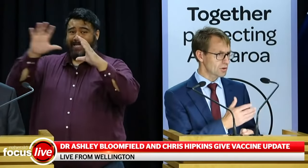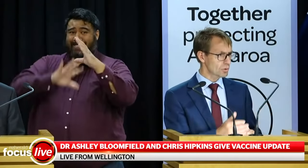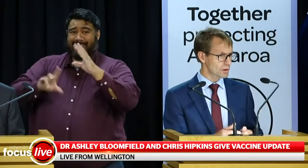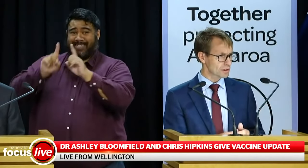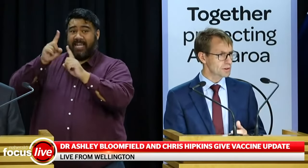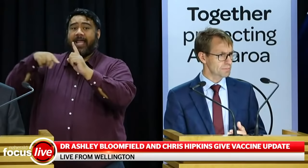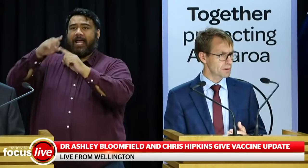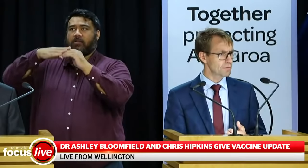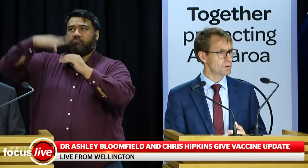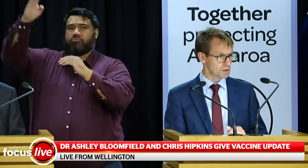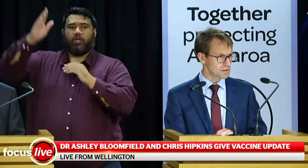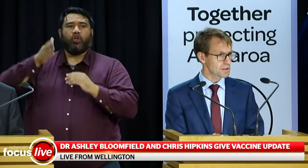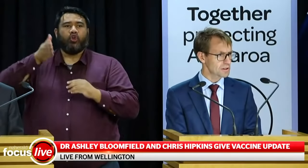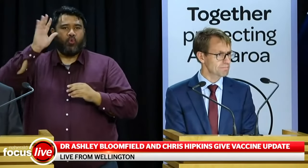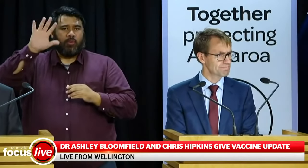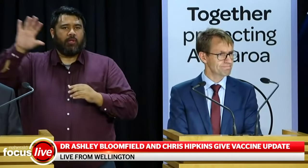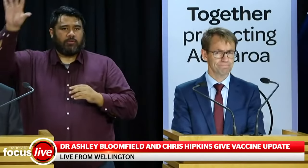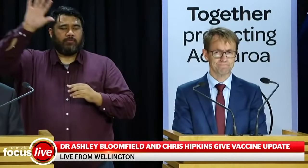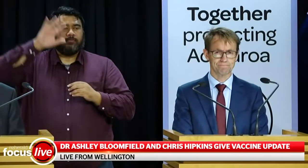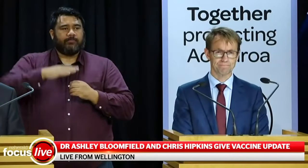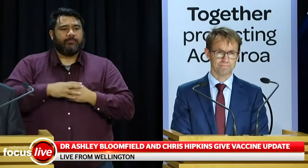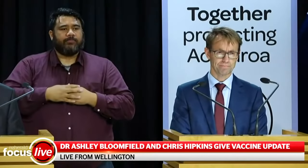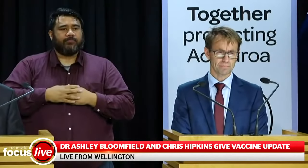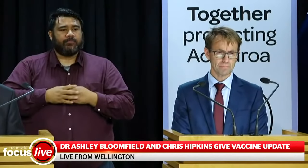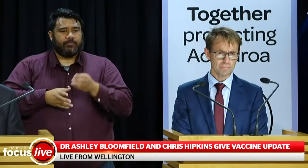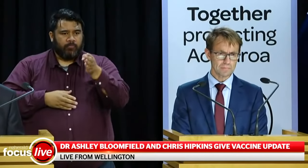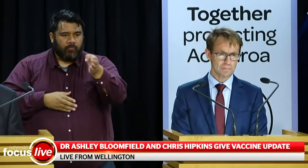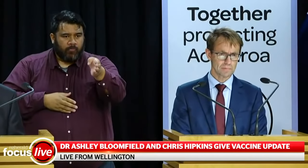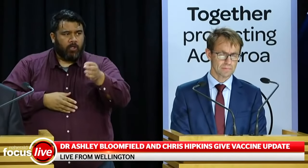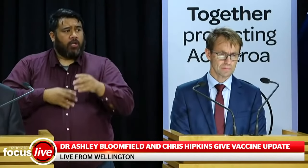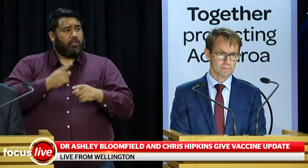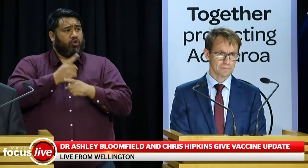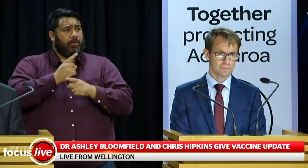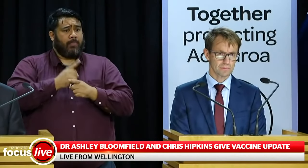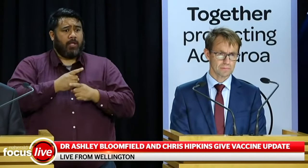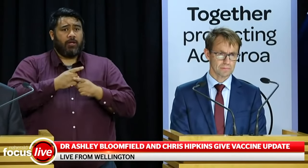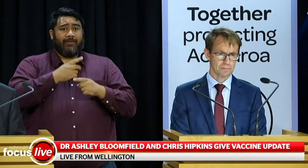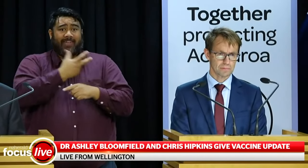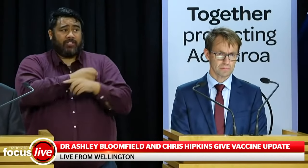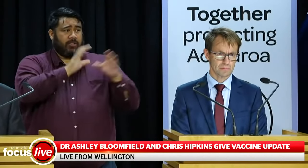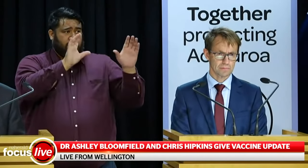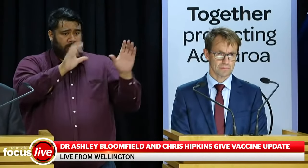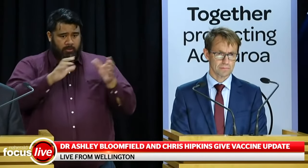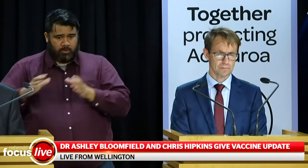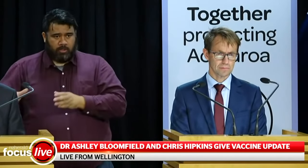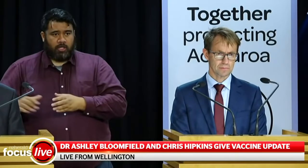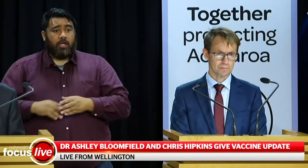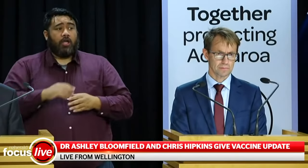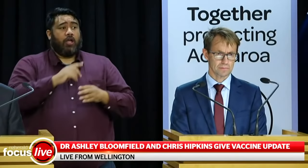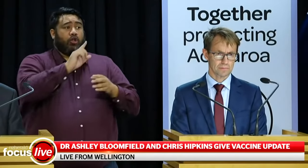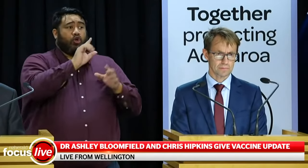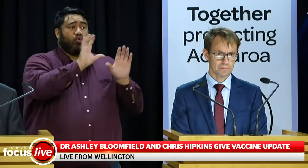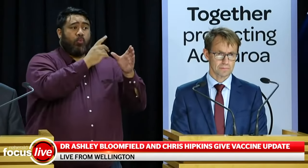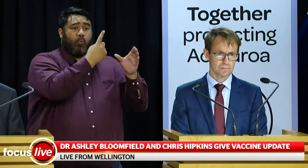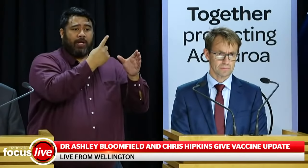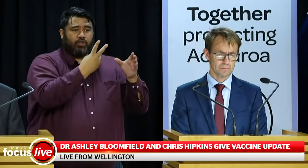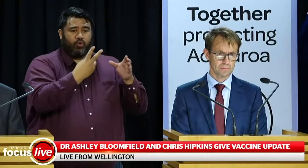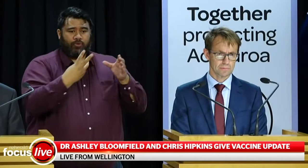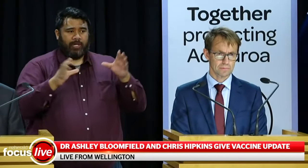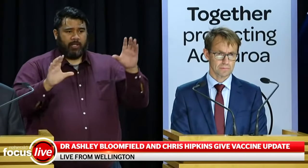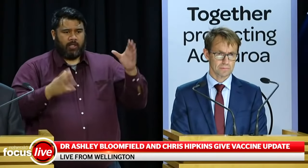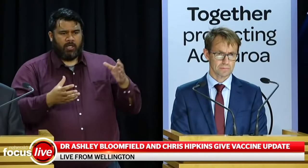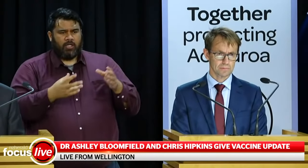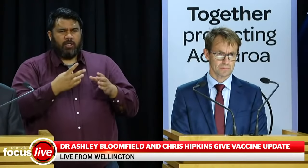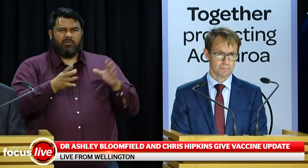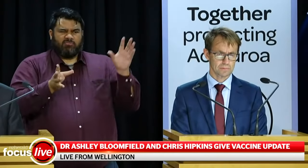region and in Northland in the first instance. The first three groups that you're going to vaccinate, they make up about 2.2 million people. And then in July, you're